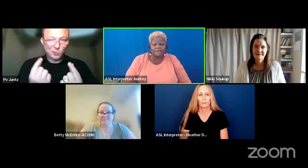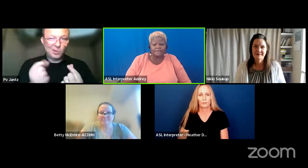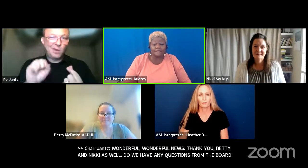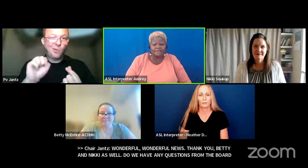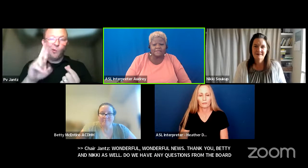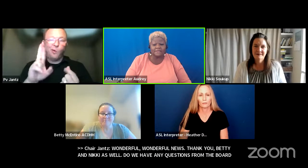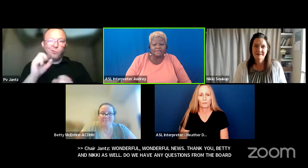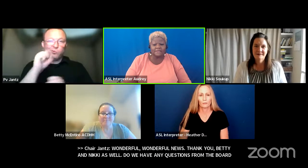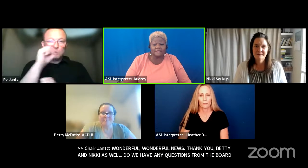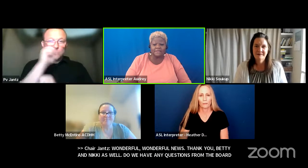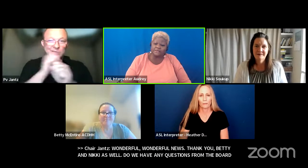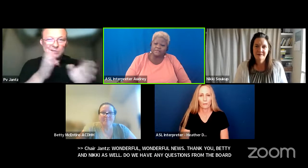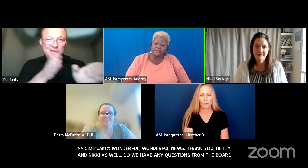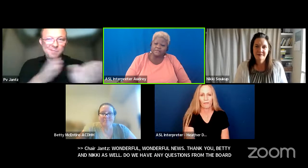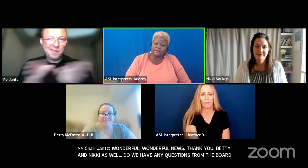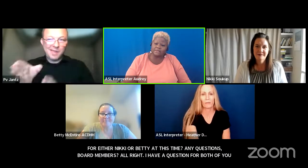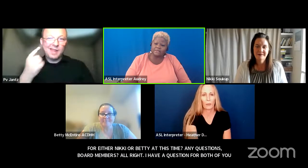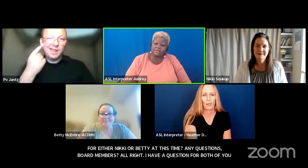what